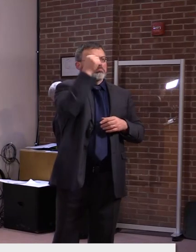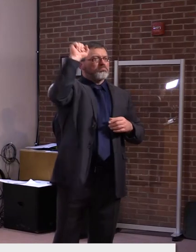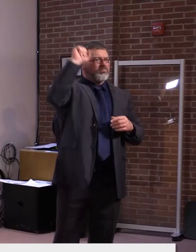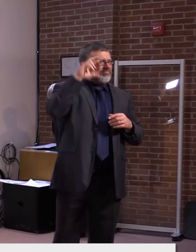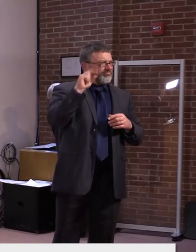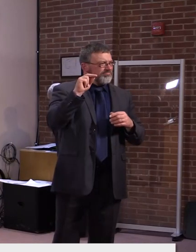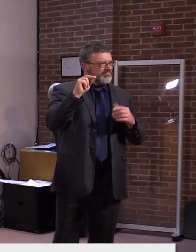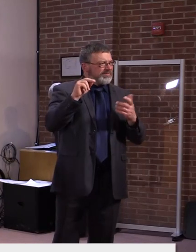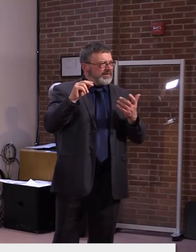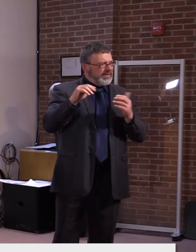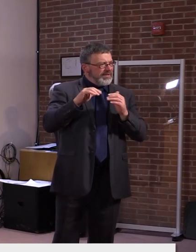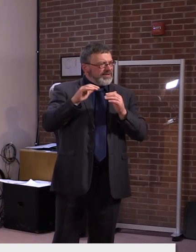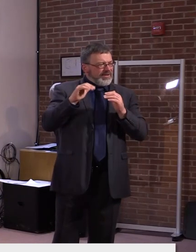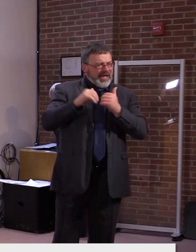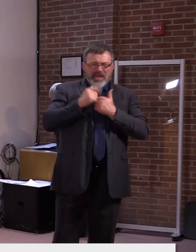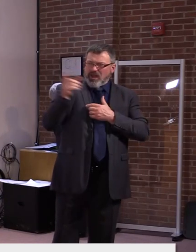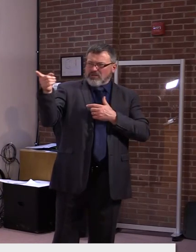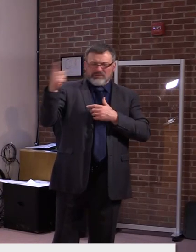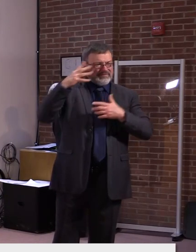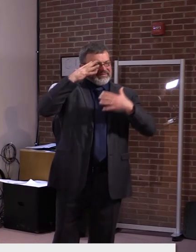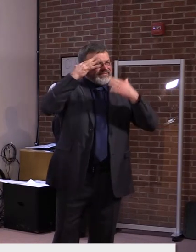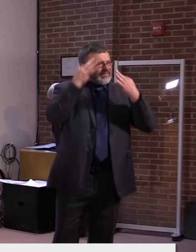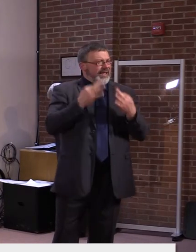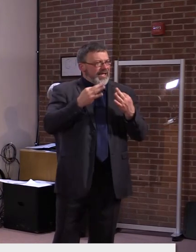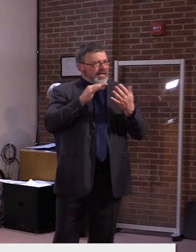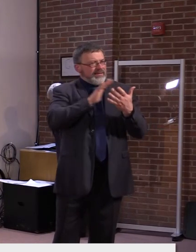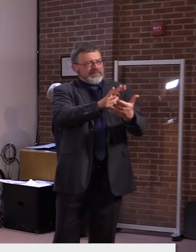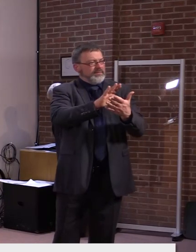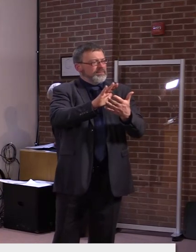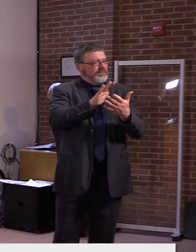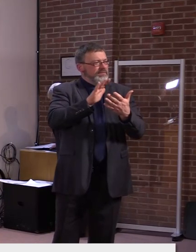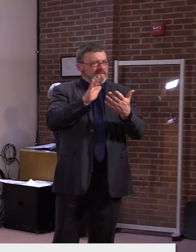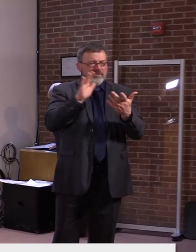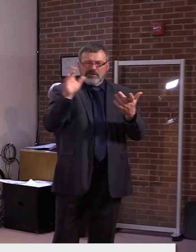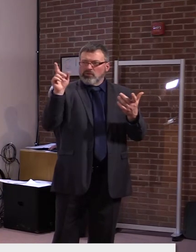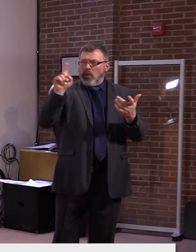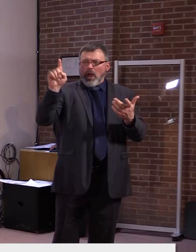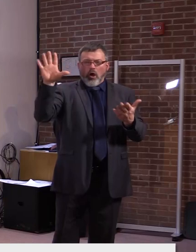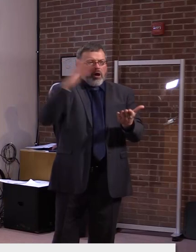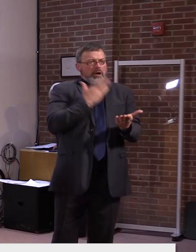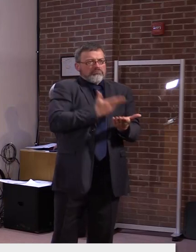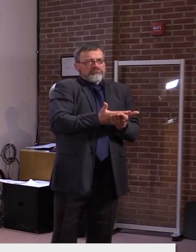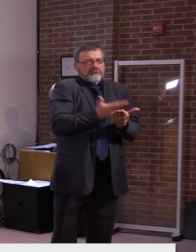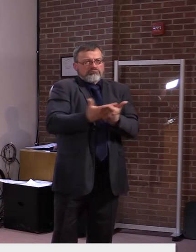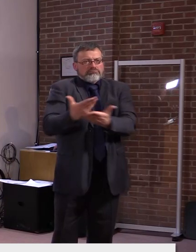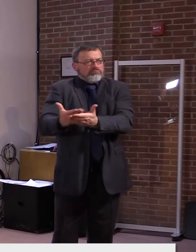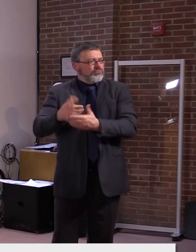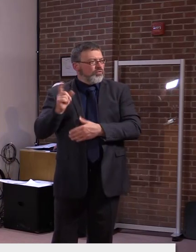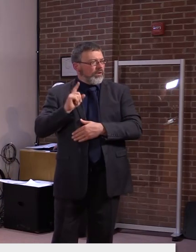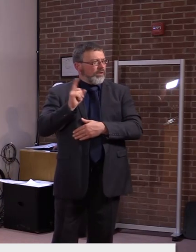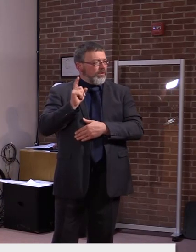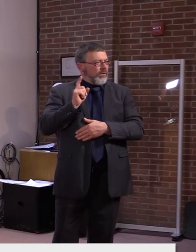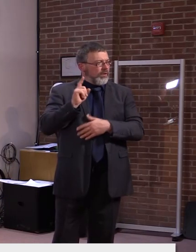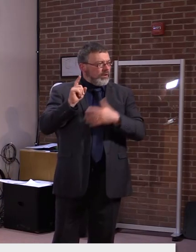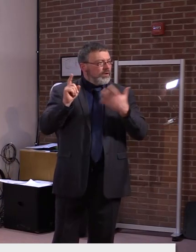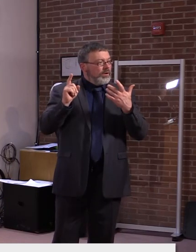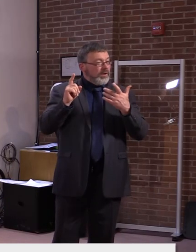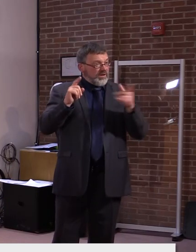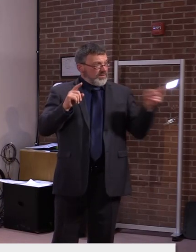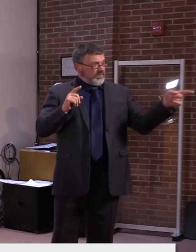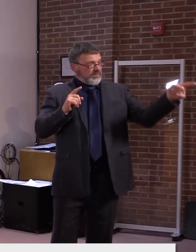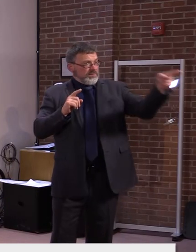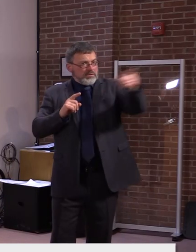making that designation, that determination. What evidence do you have that there's not an appetite for new measures among a majority of